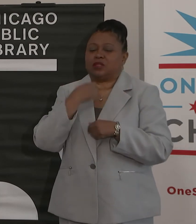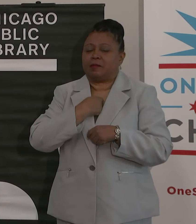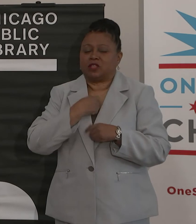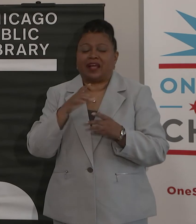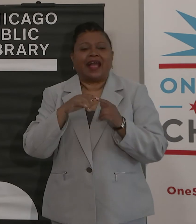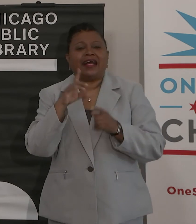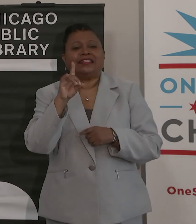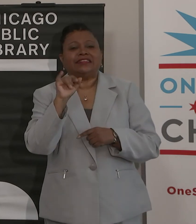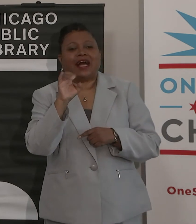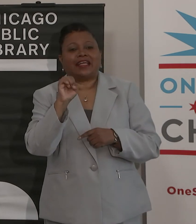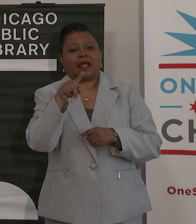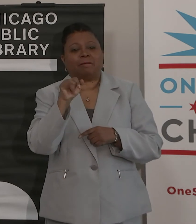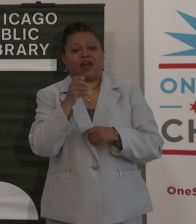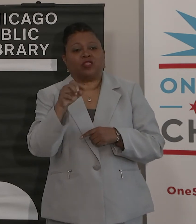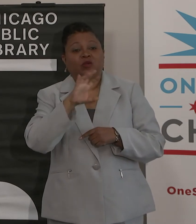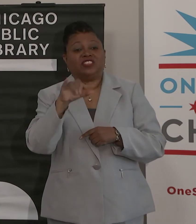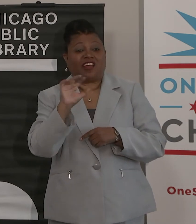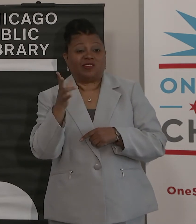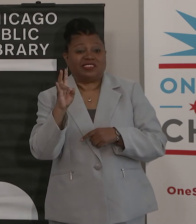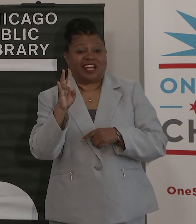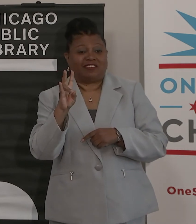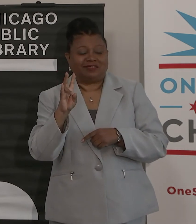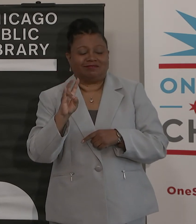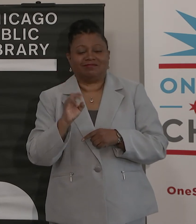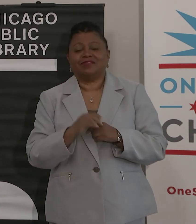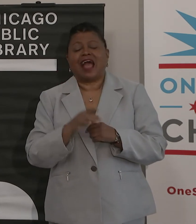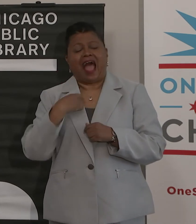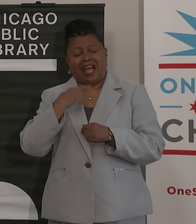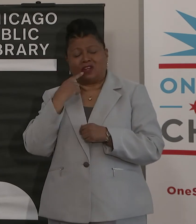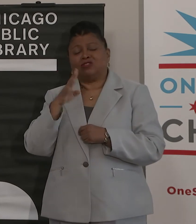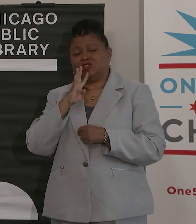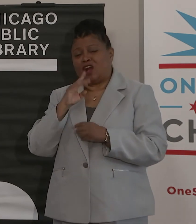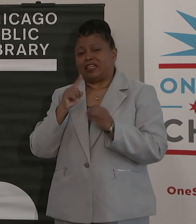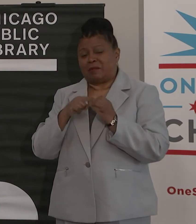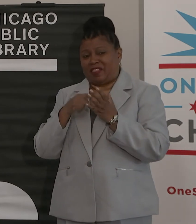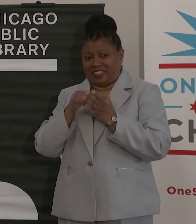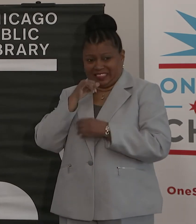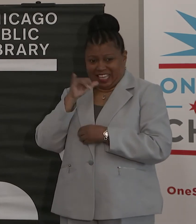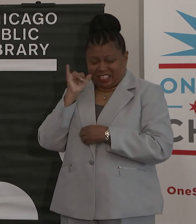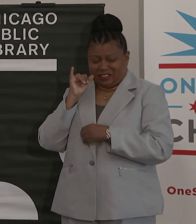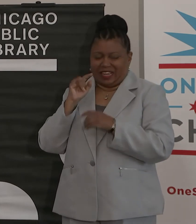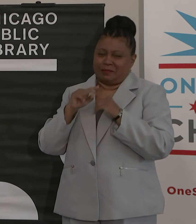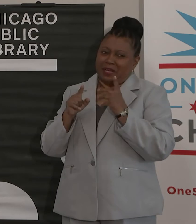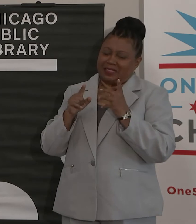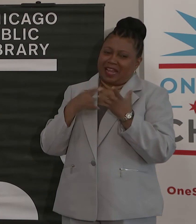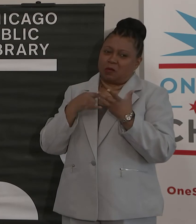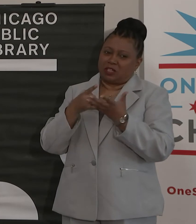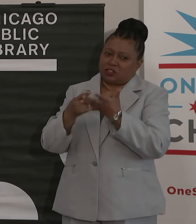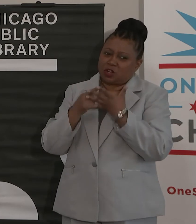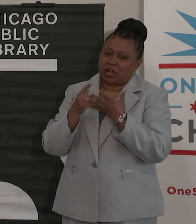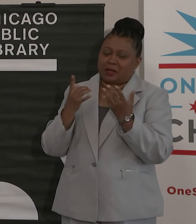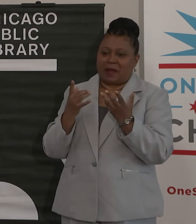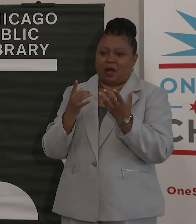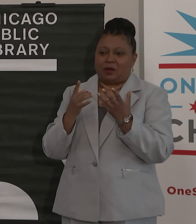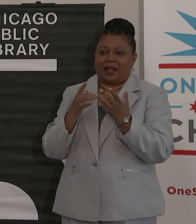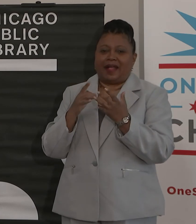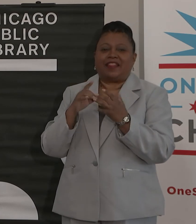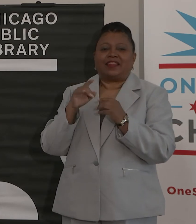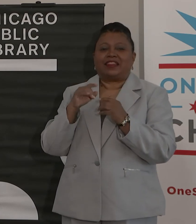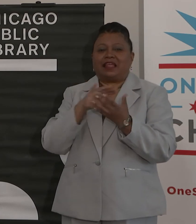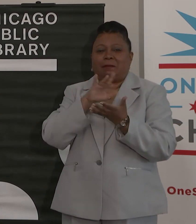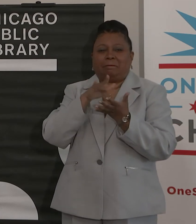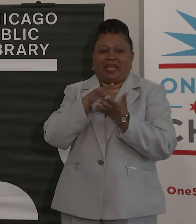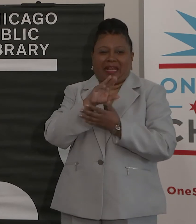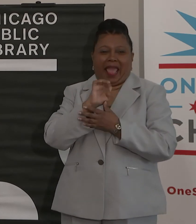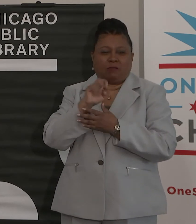sorry. Diane Pathew with Channel 7 News, ABC 7. And I know you did talk about this yesterday, but I want to talk about the